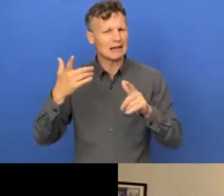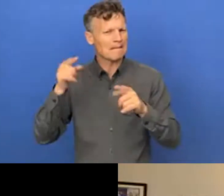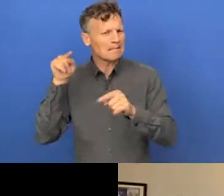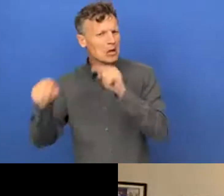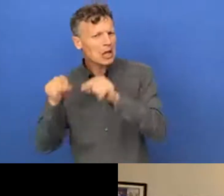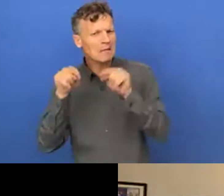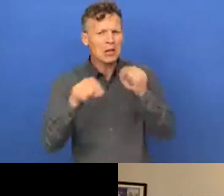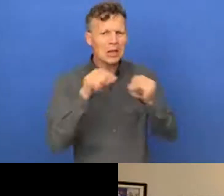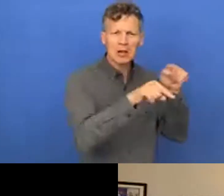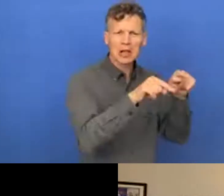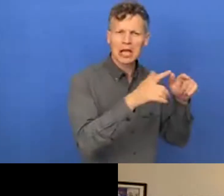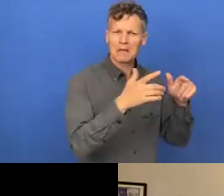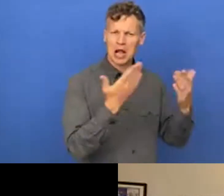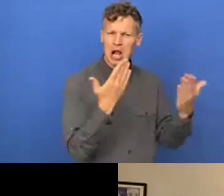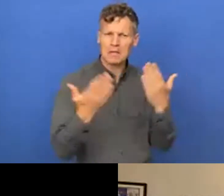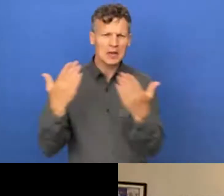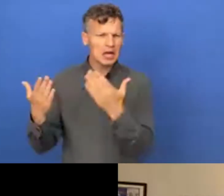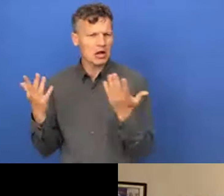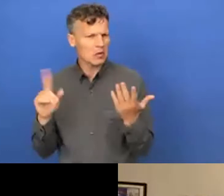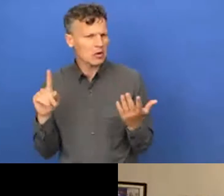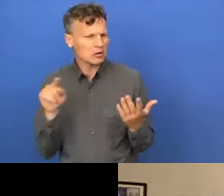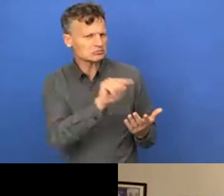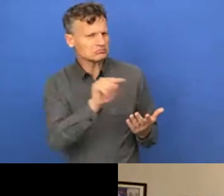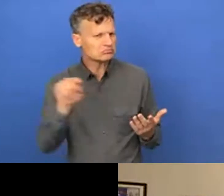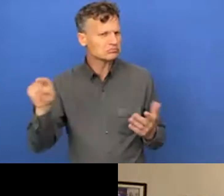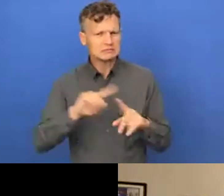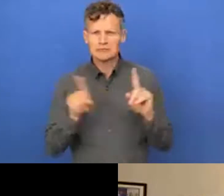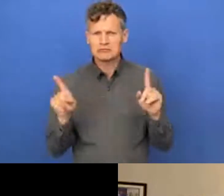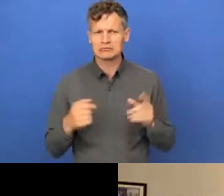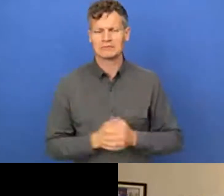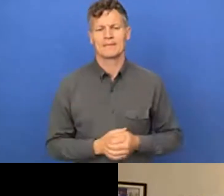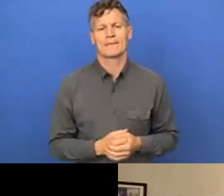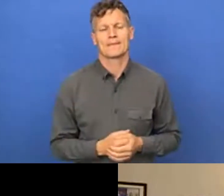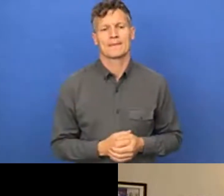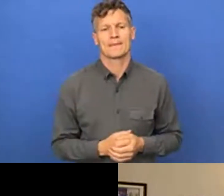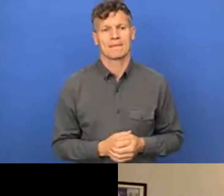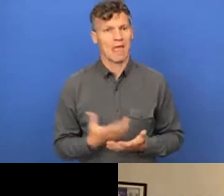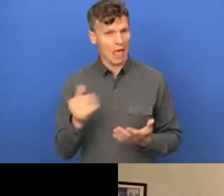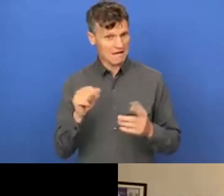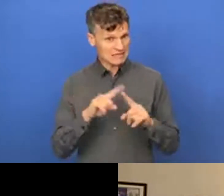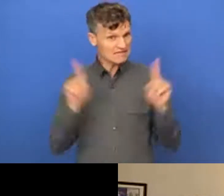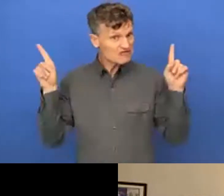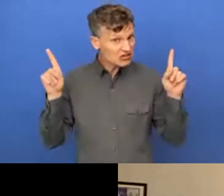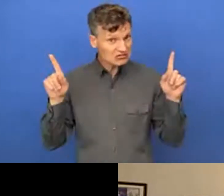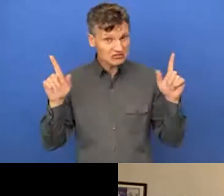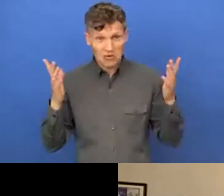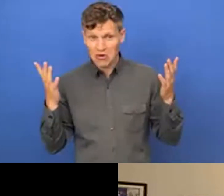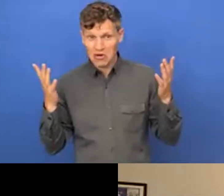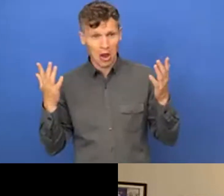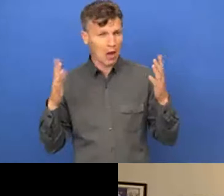on where children with disabilities learn? Are there any significant differences?